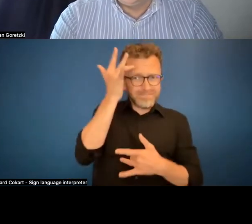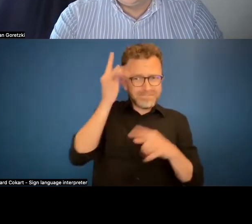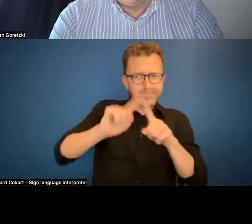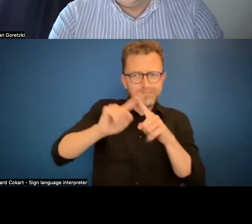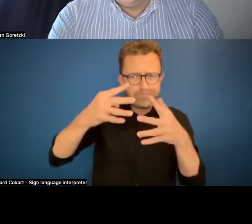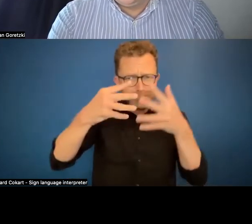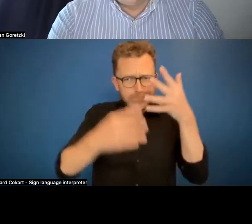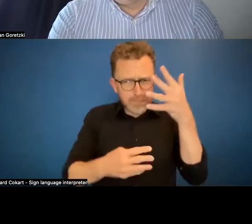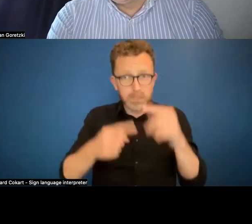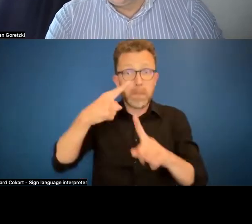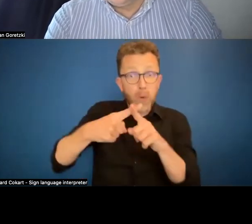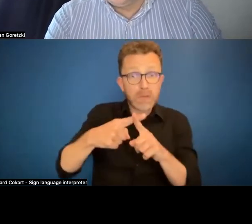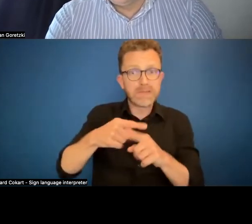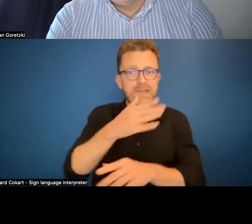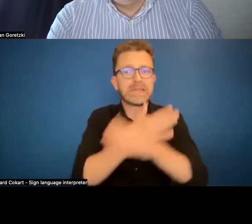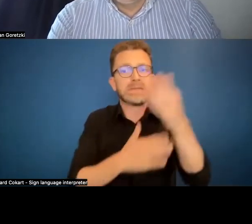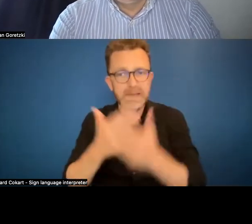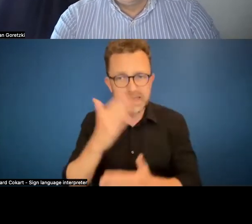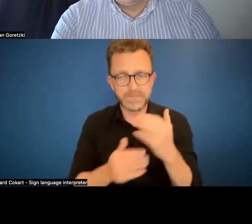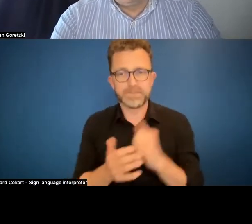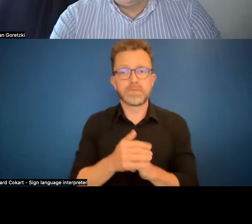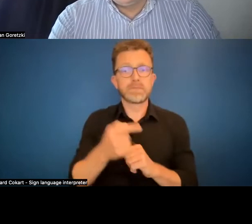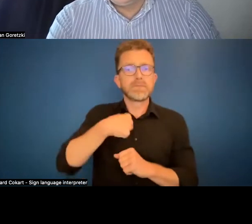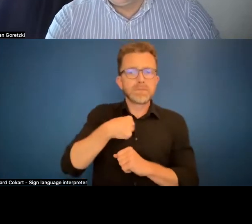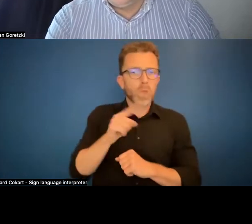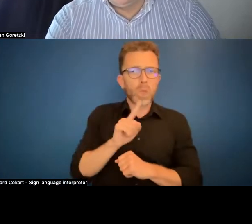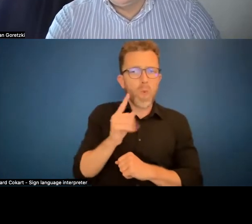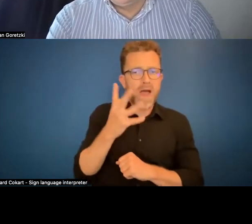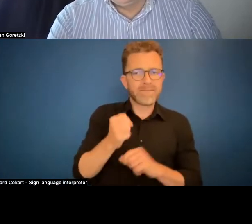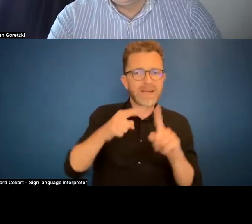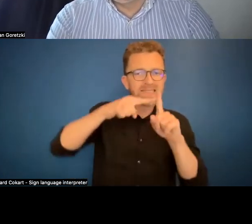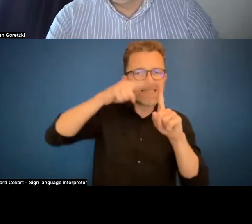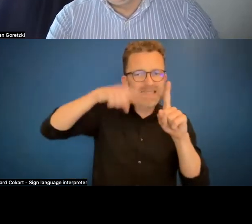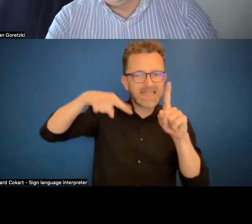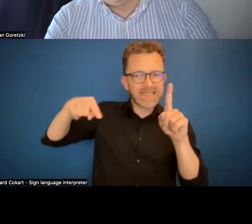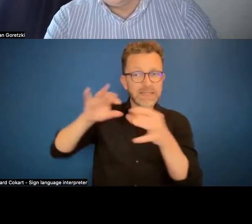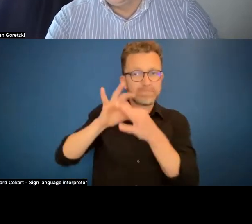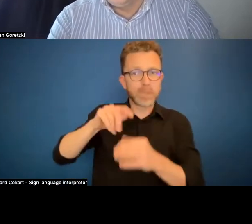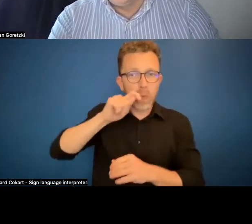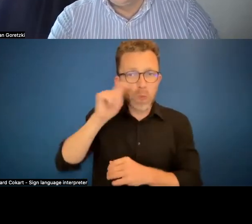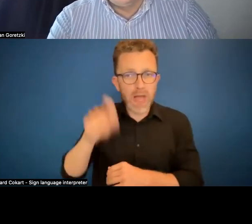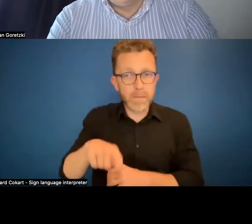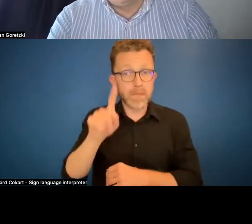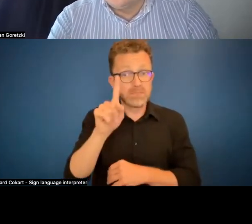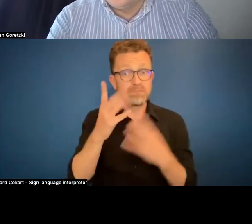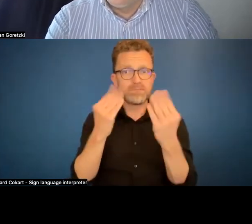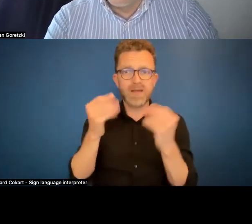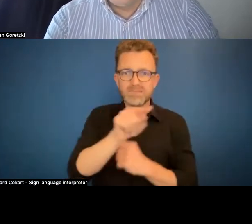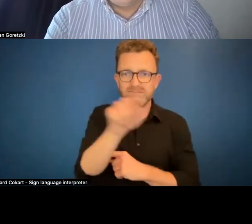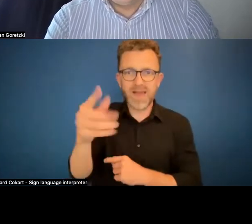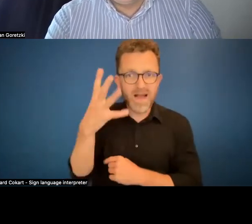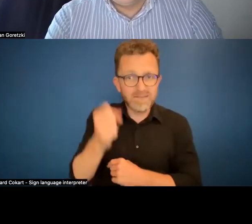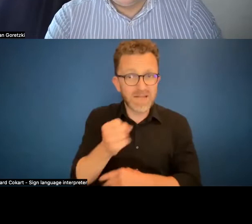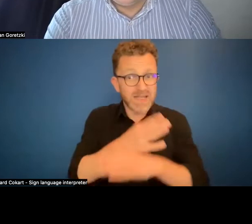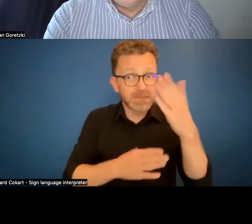new obstacles, because where before the war, we were a foundation dealing with rare diseases on the legal and scientific level. I am a lawyer